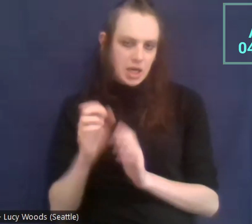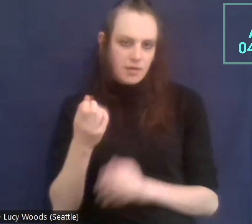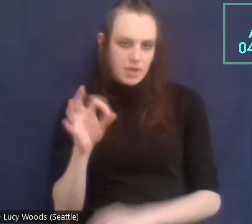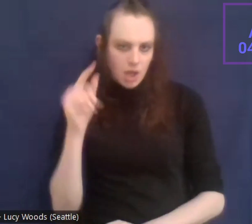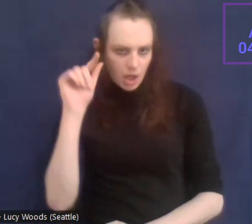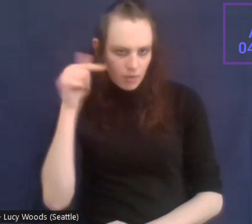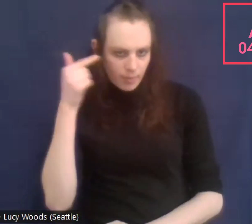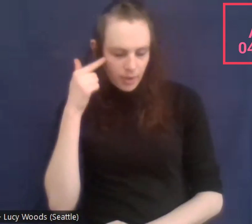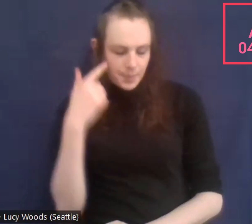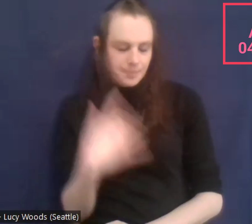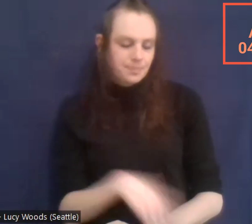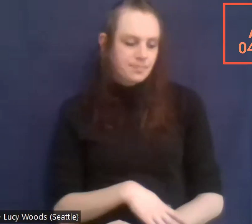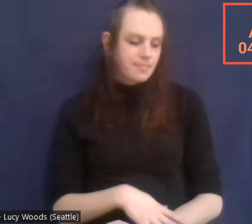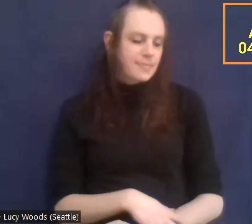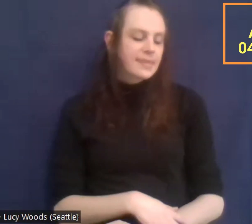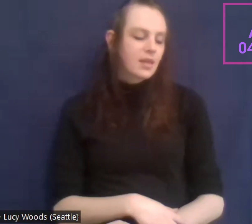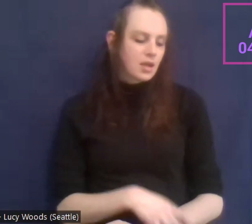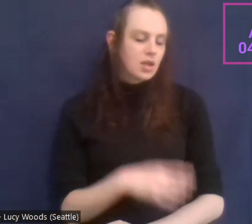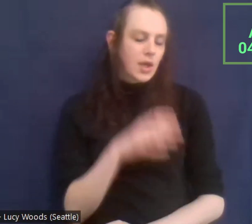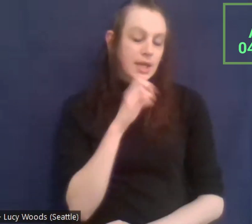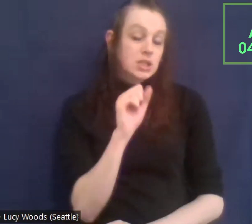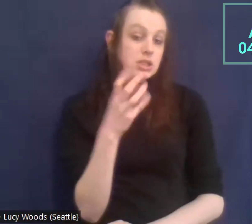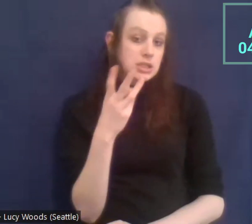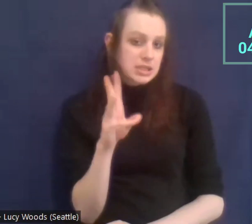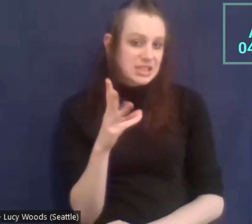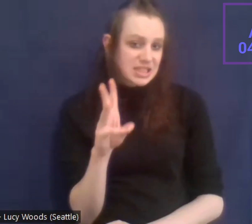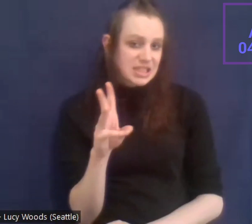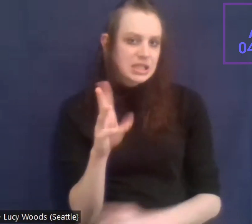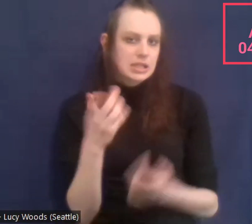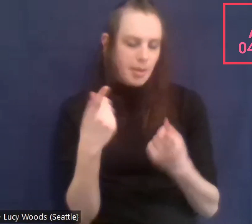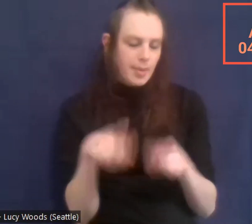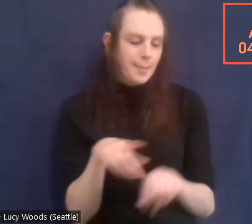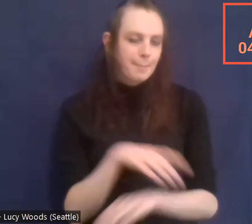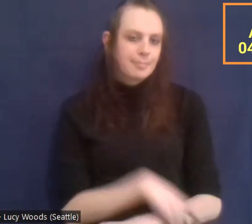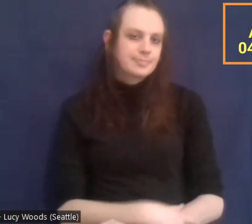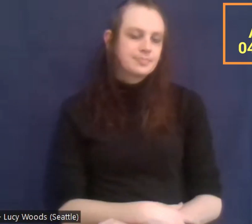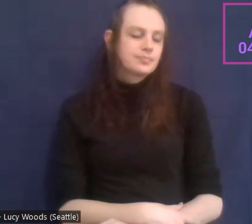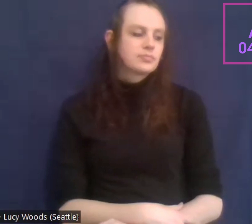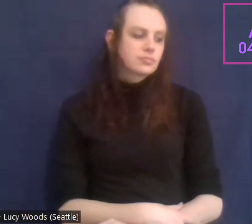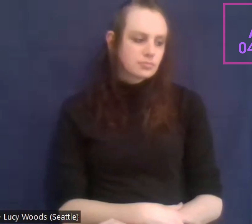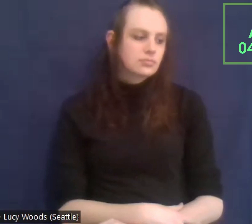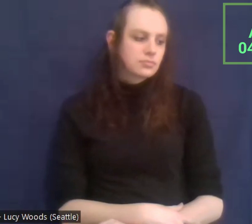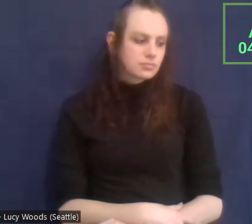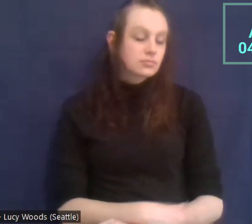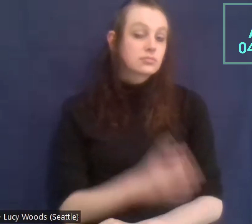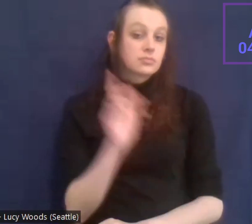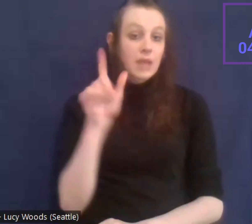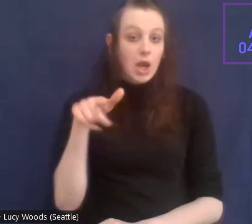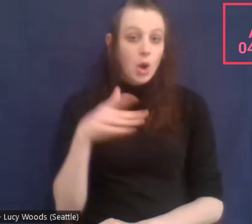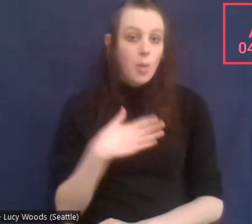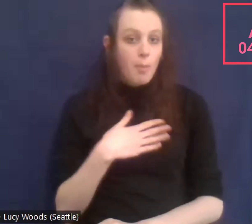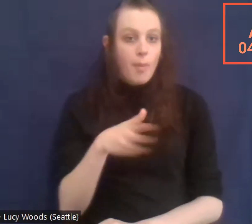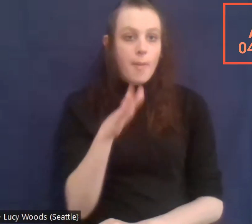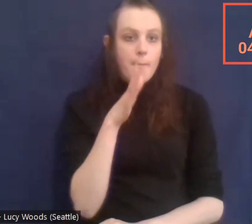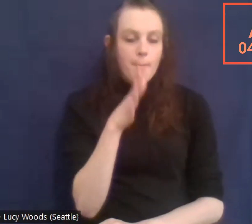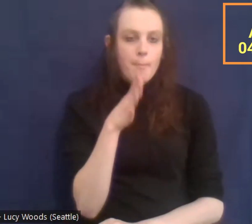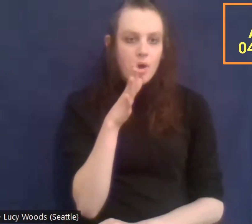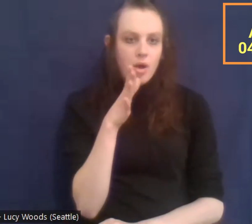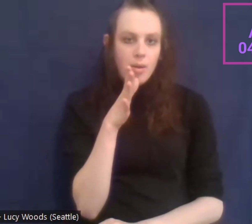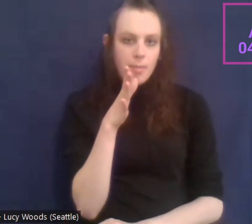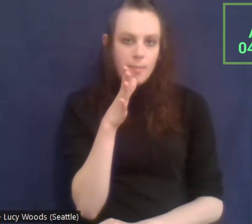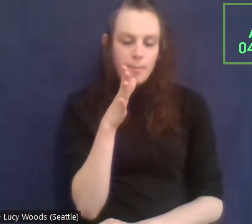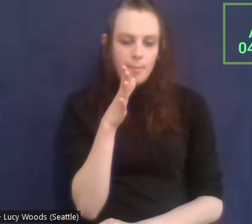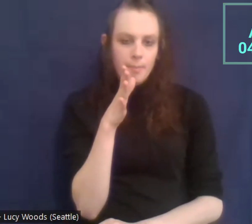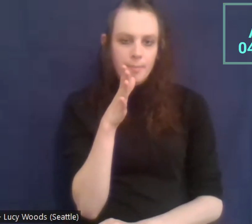being 16, and then eventually, my mom wiggled it out to put me into